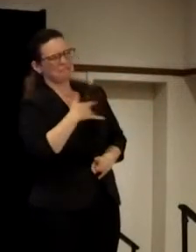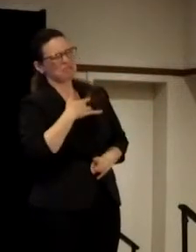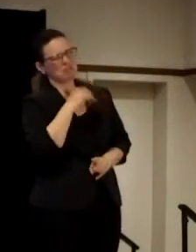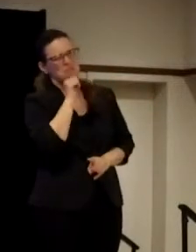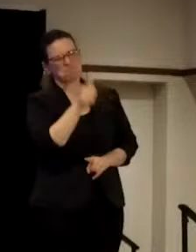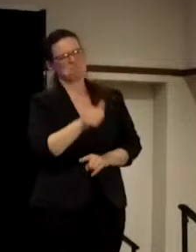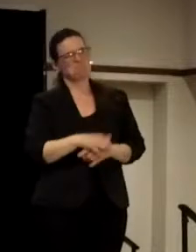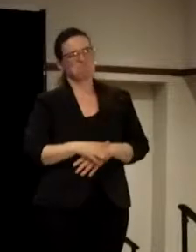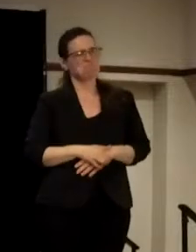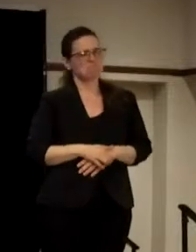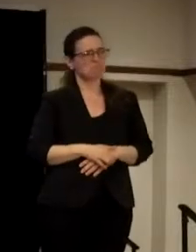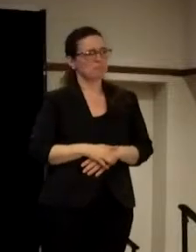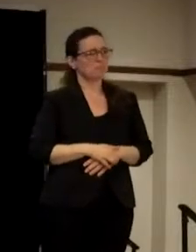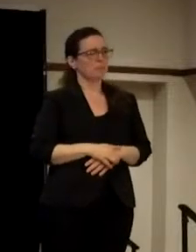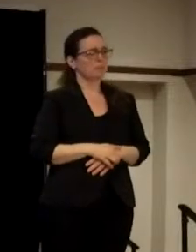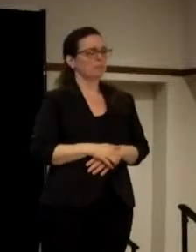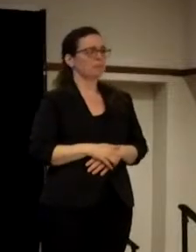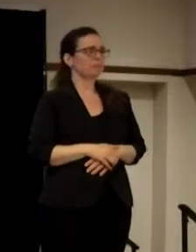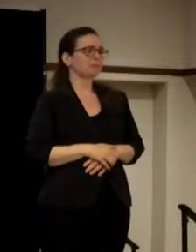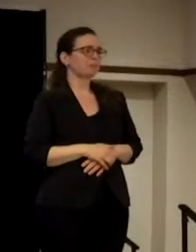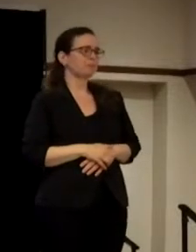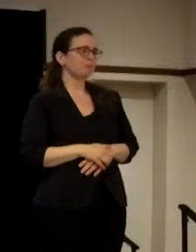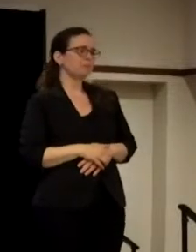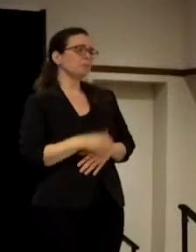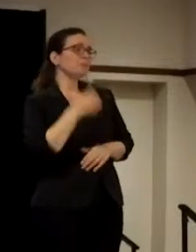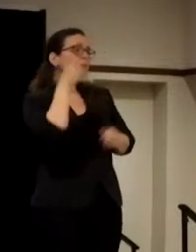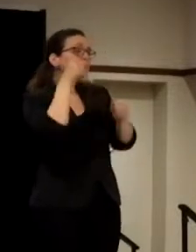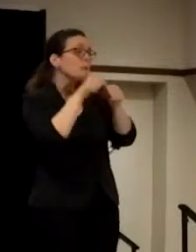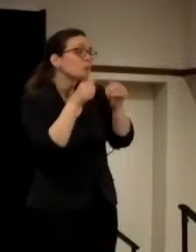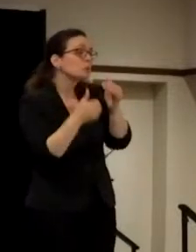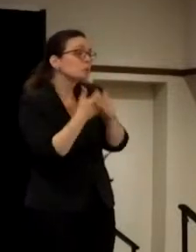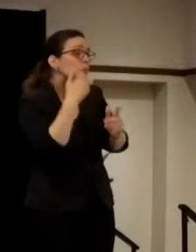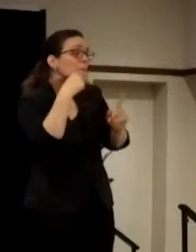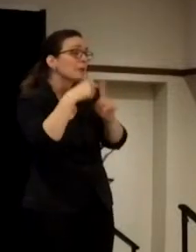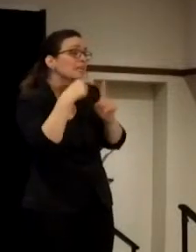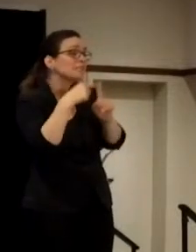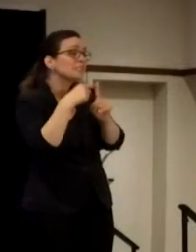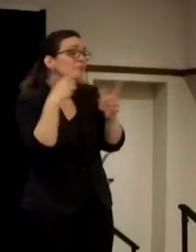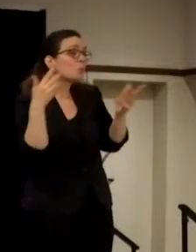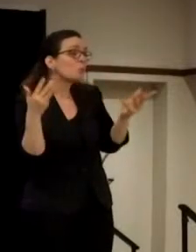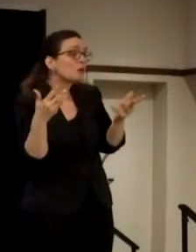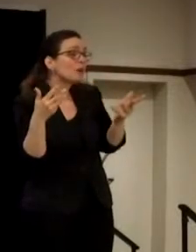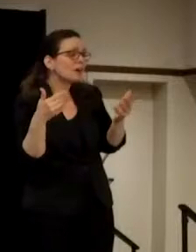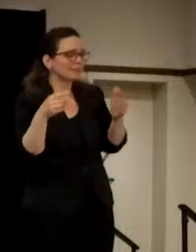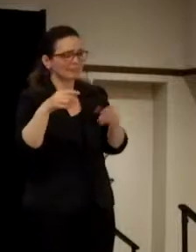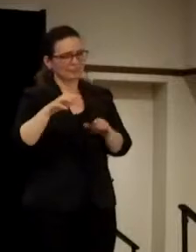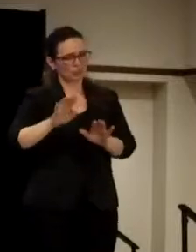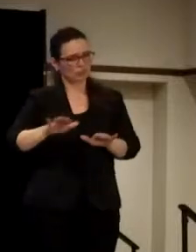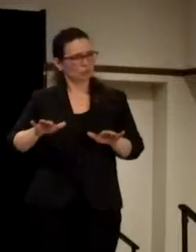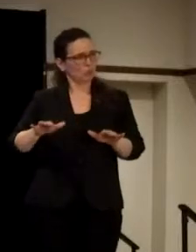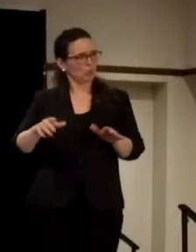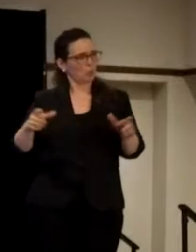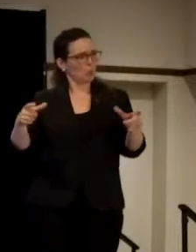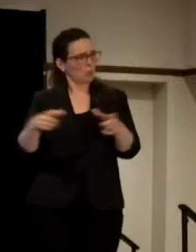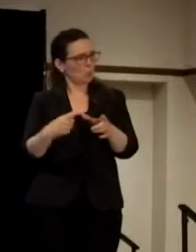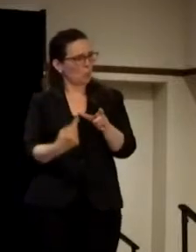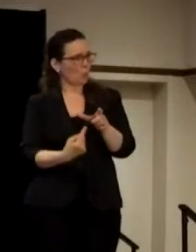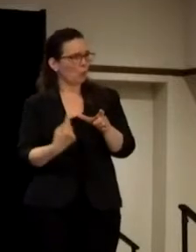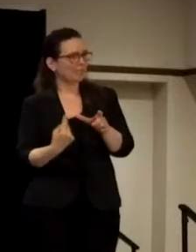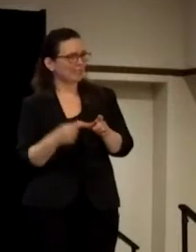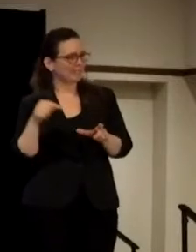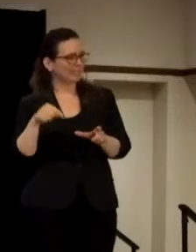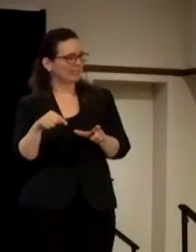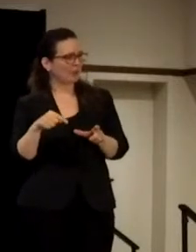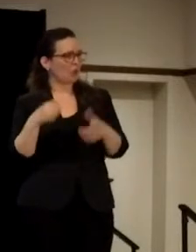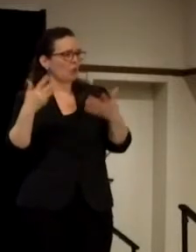these new cases are kids in quarantine who then test positive. So you're already in a